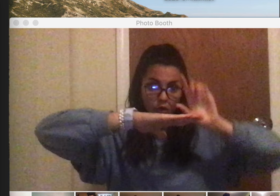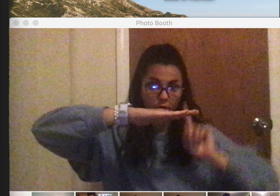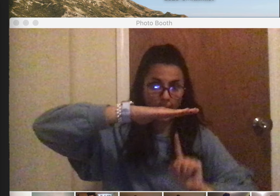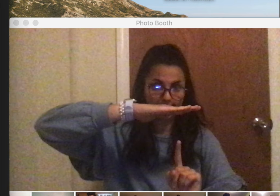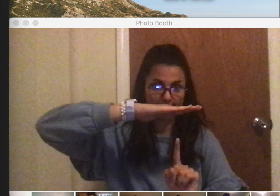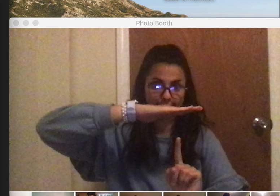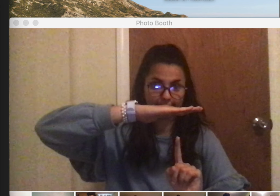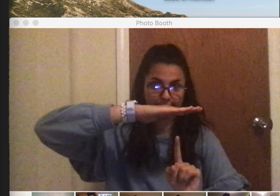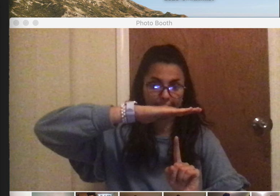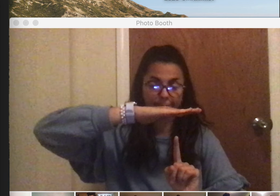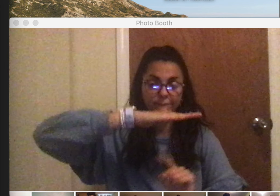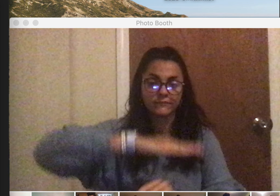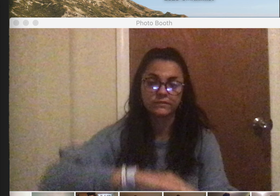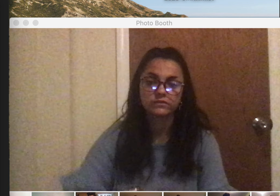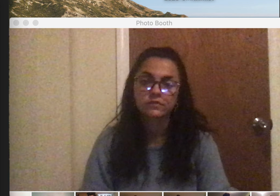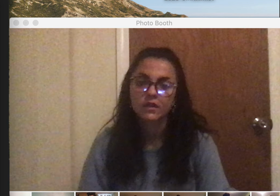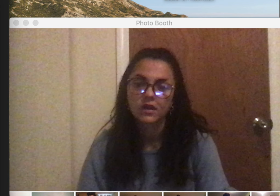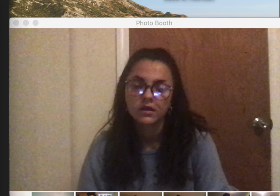So we have,